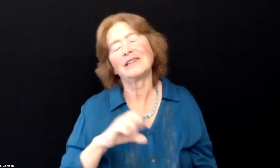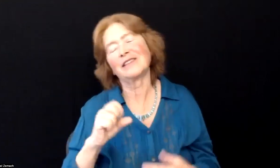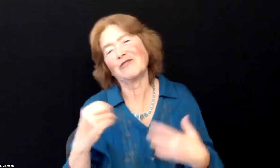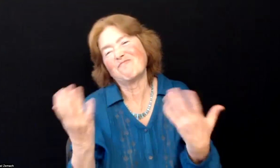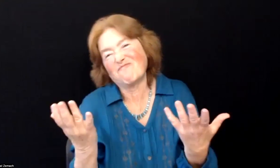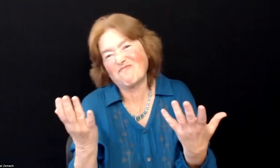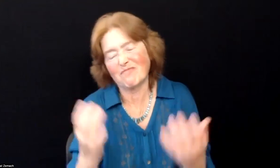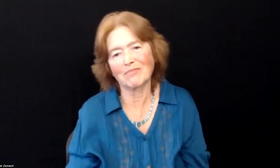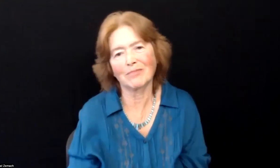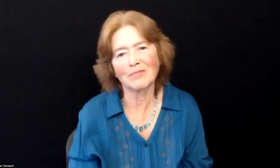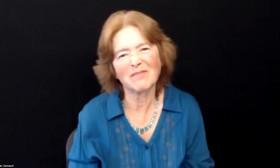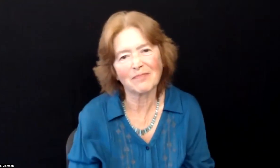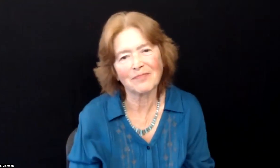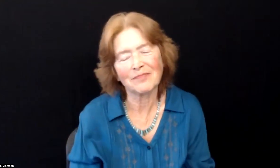want that. I wanted an interesting title.